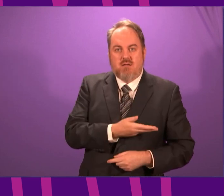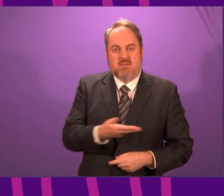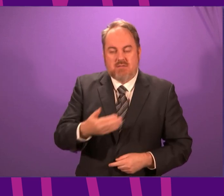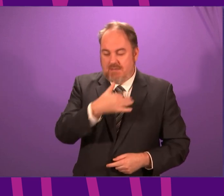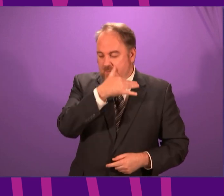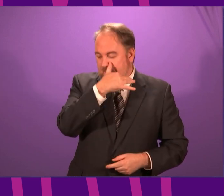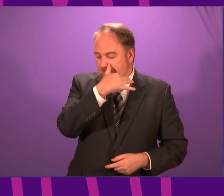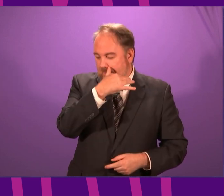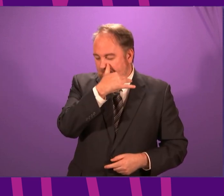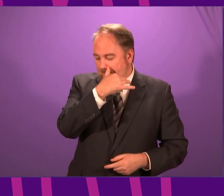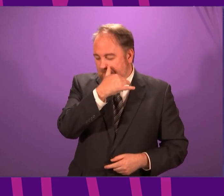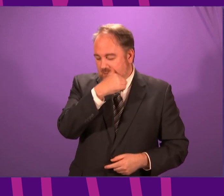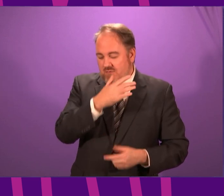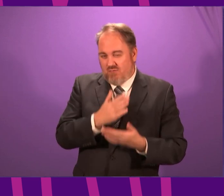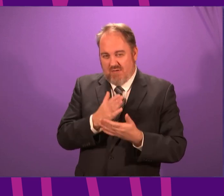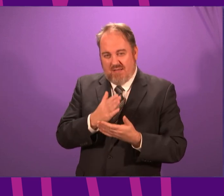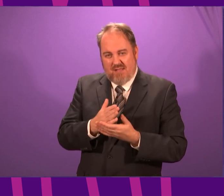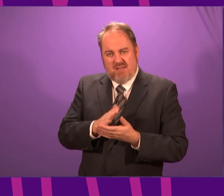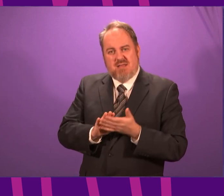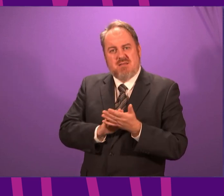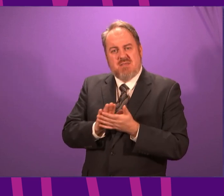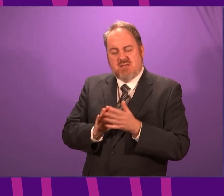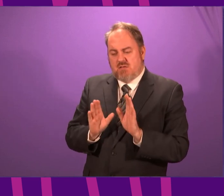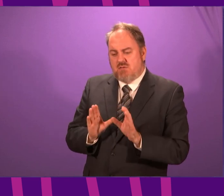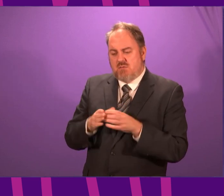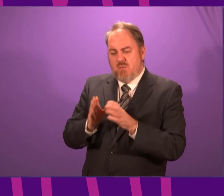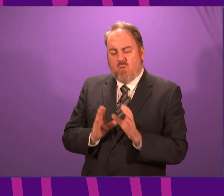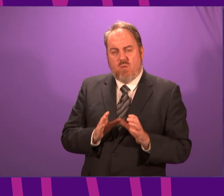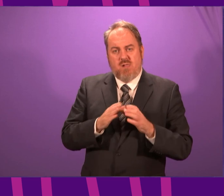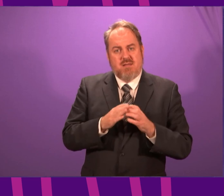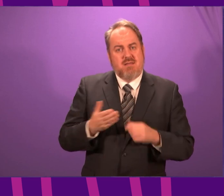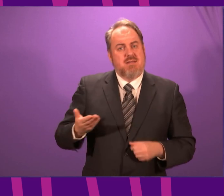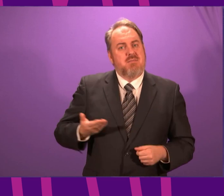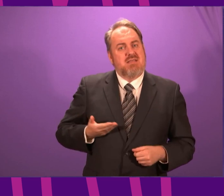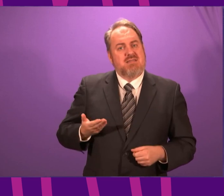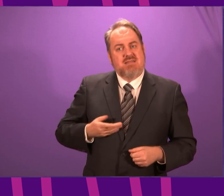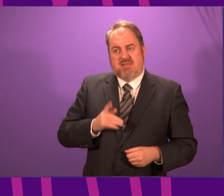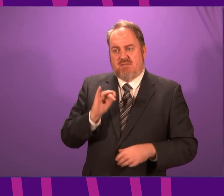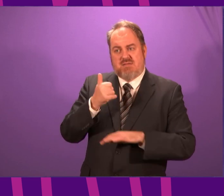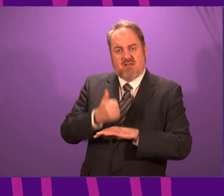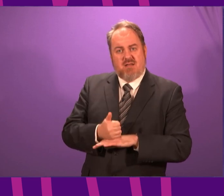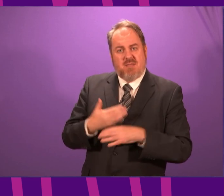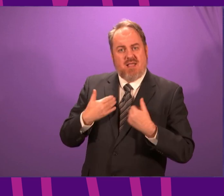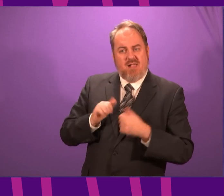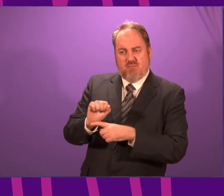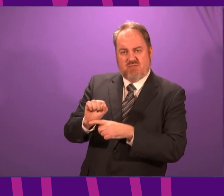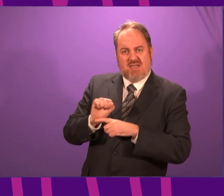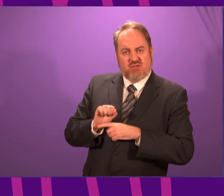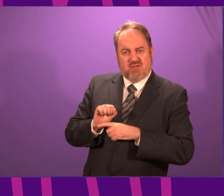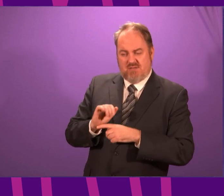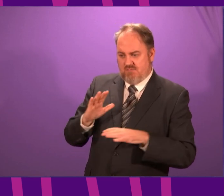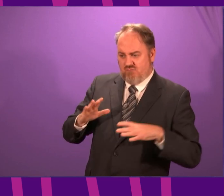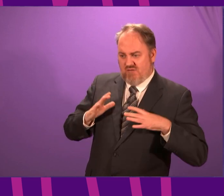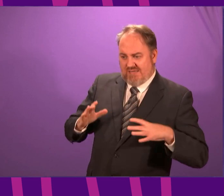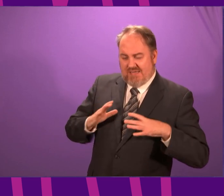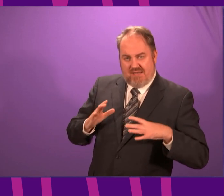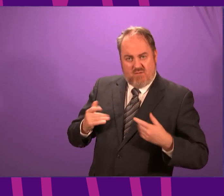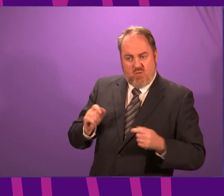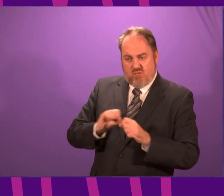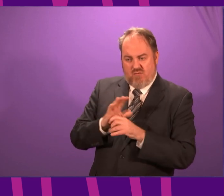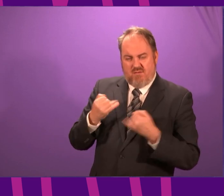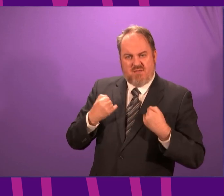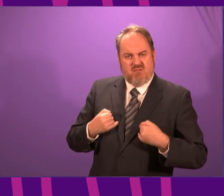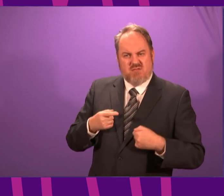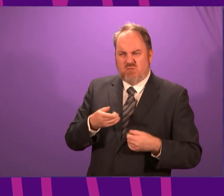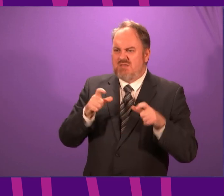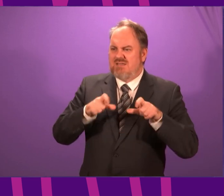communities and local economies, but on the other hand, small businesses that have put health protections into practice are faced with closure. And of course, the UK